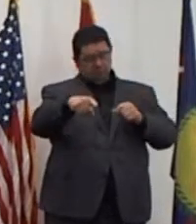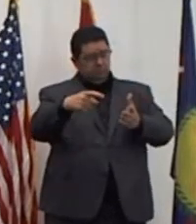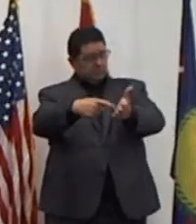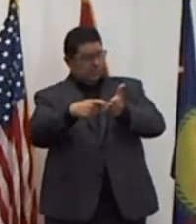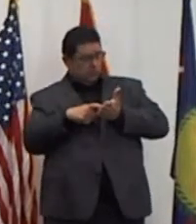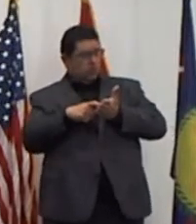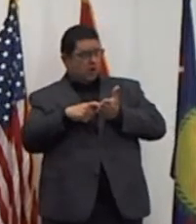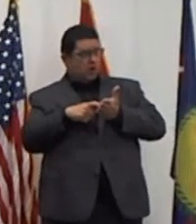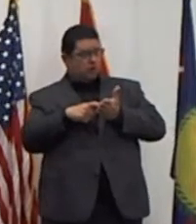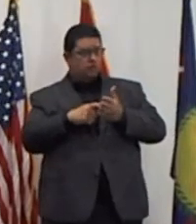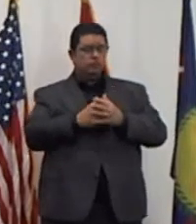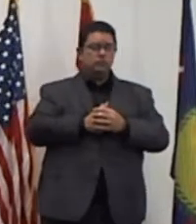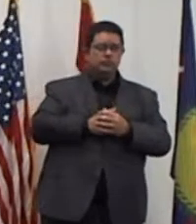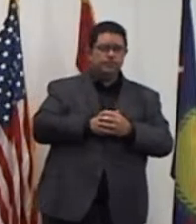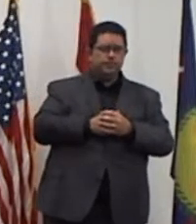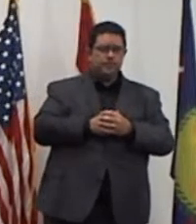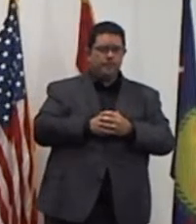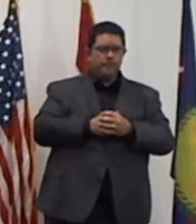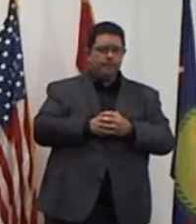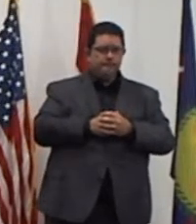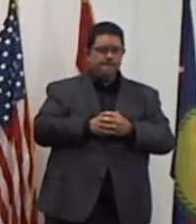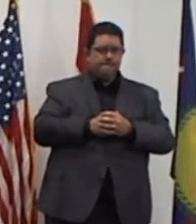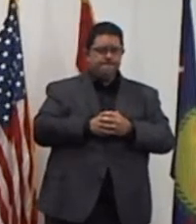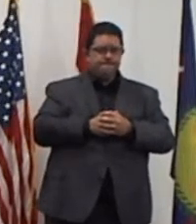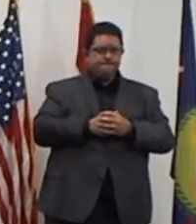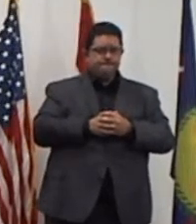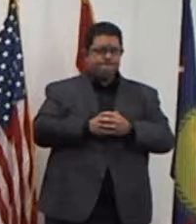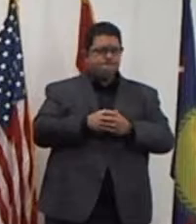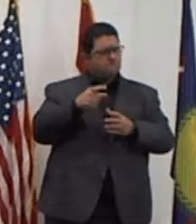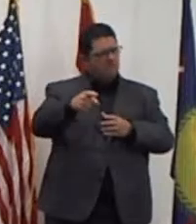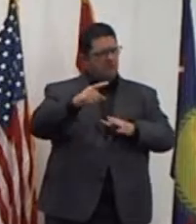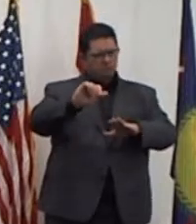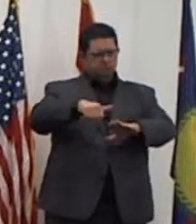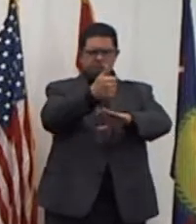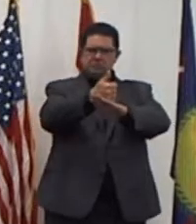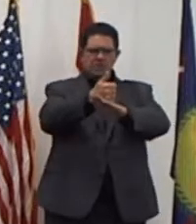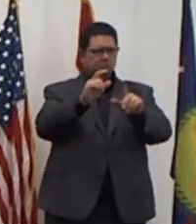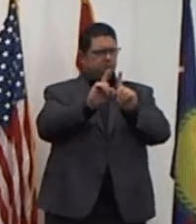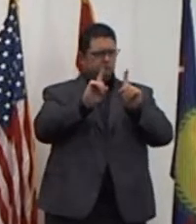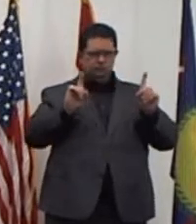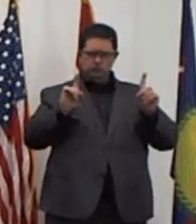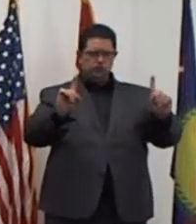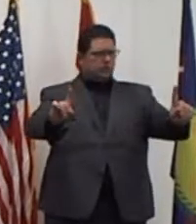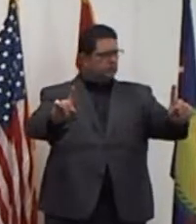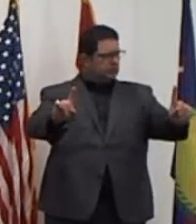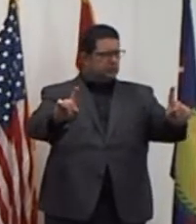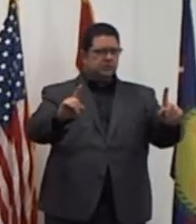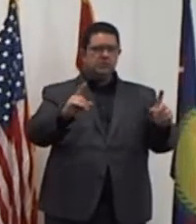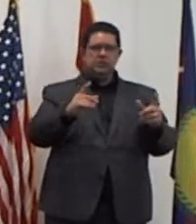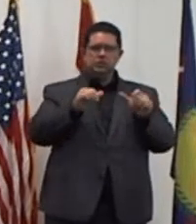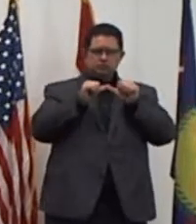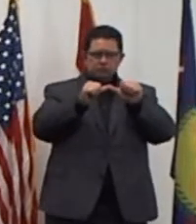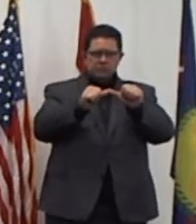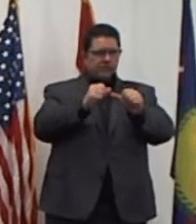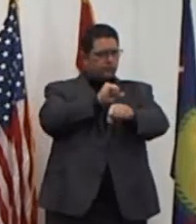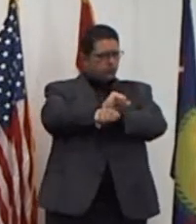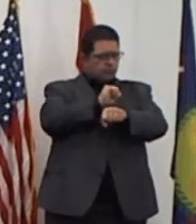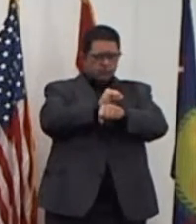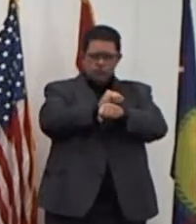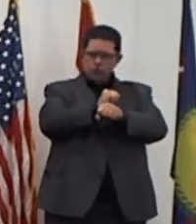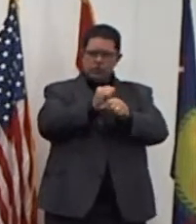in this business, in this manufacturing plant. They had initiated social distancing measures to keep their employees spaced